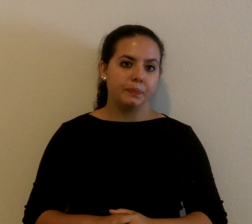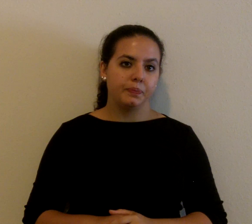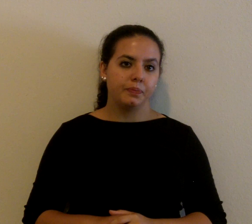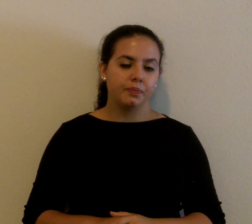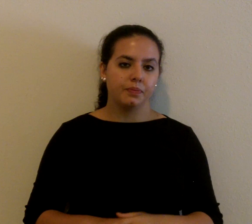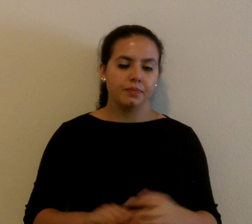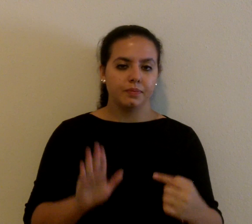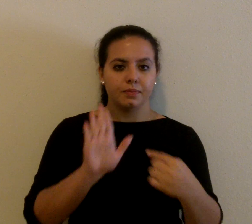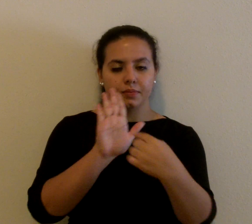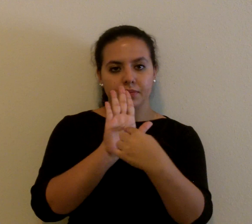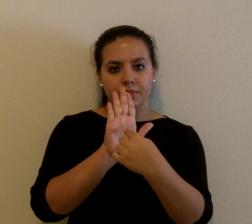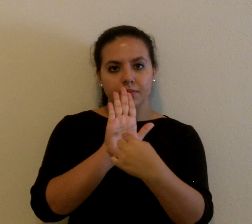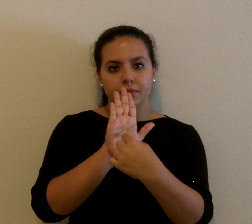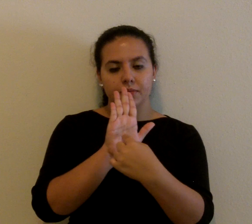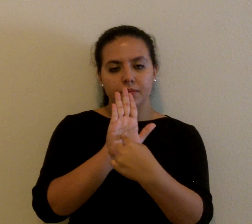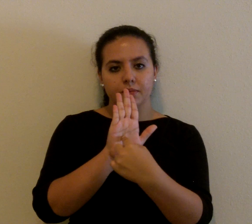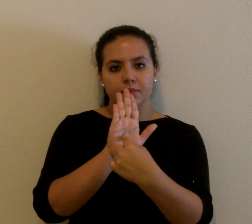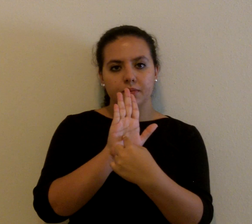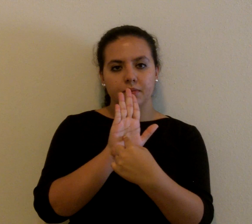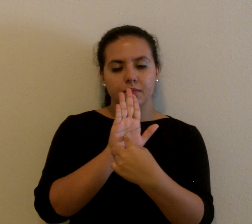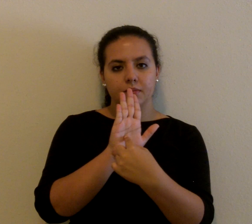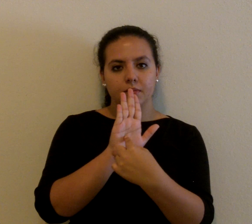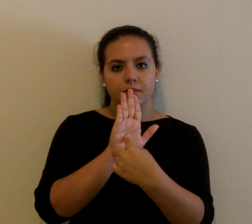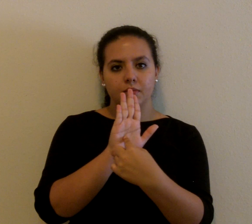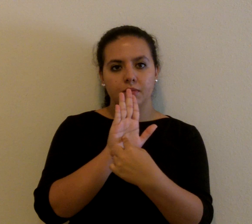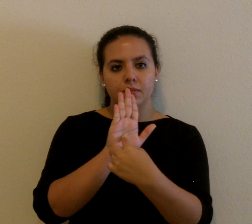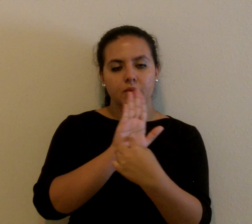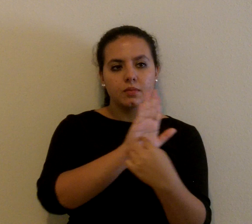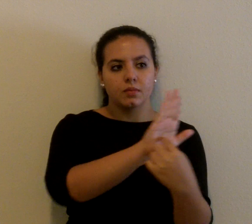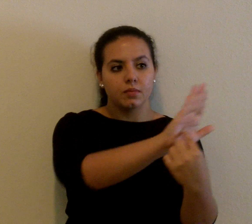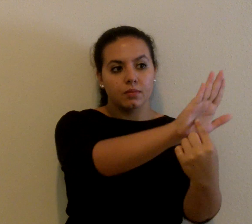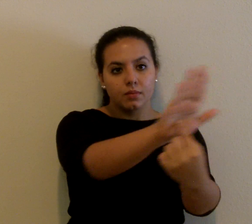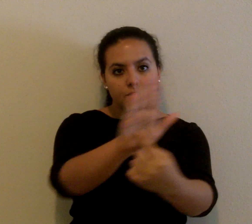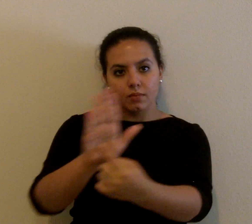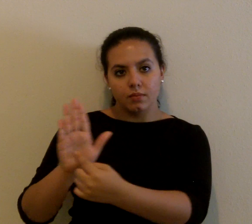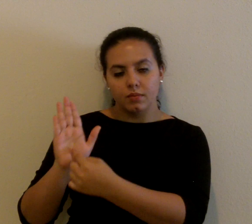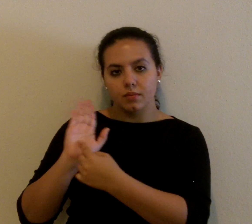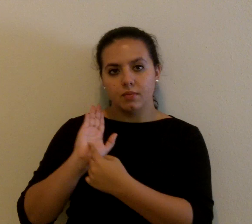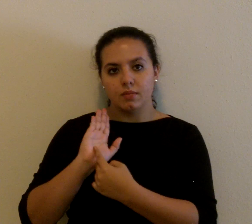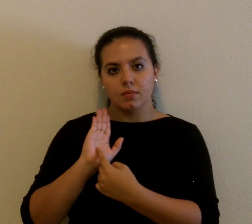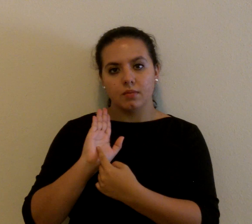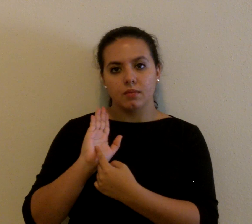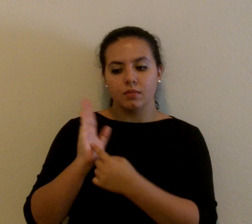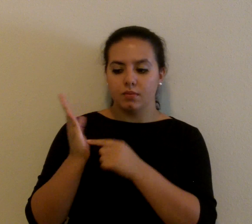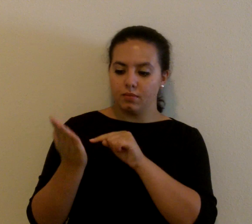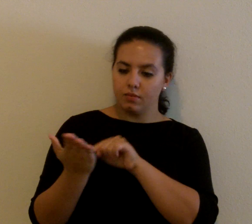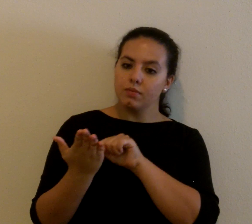Show. This is the sign for show, but you can show everybody. You can show me.